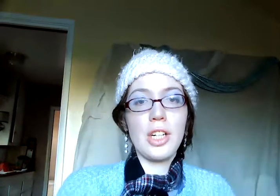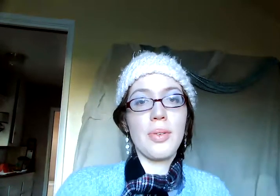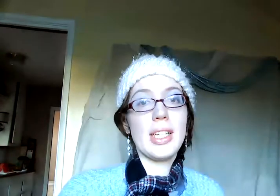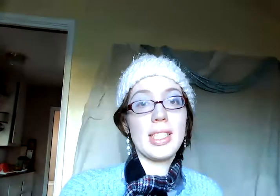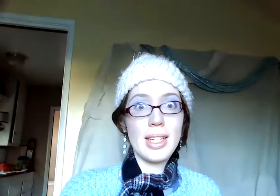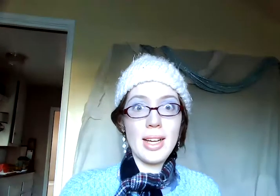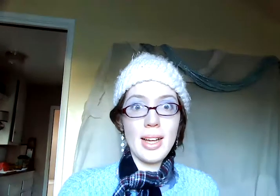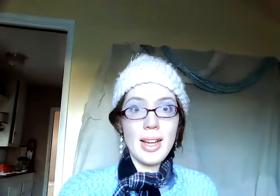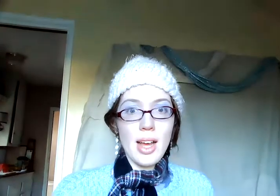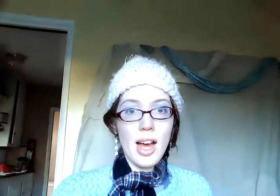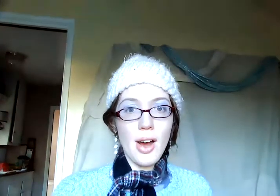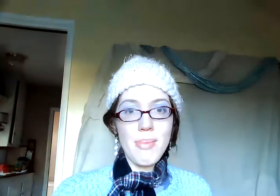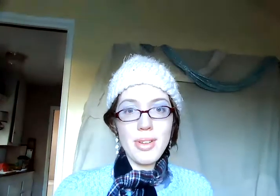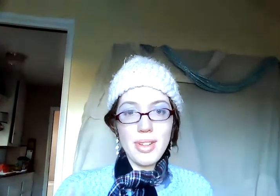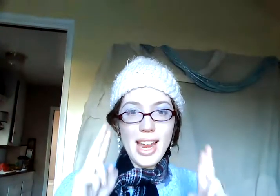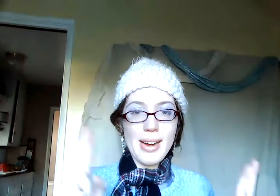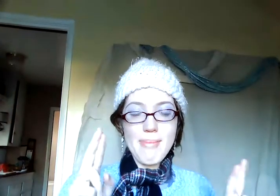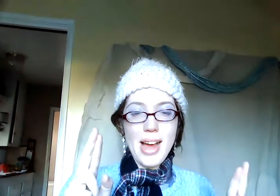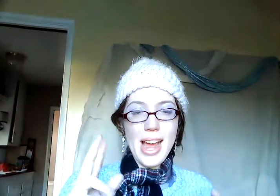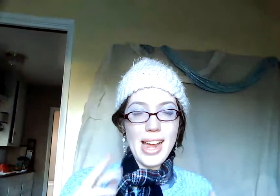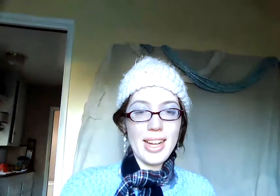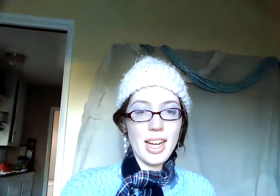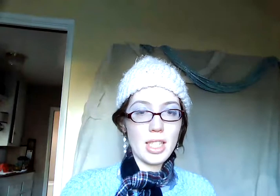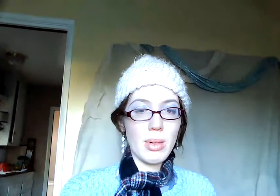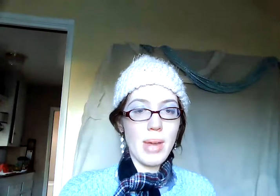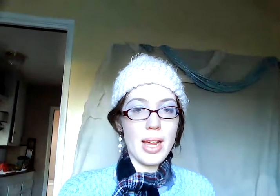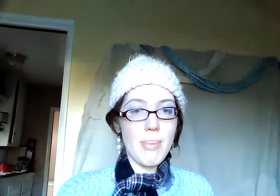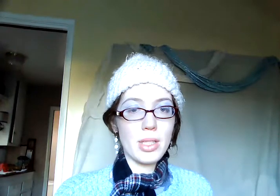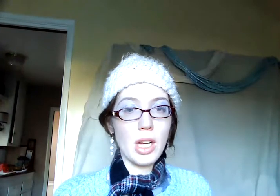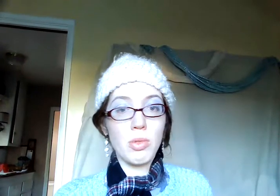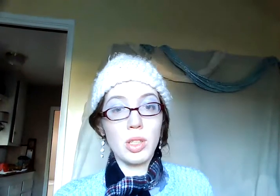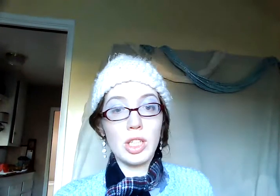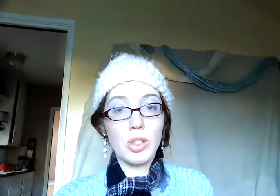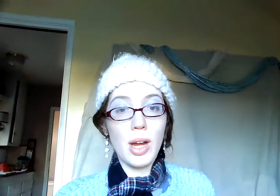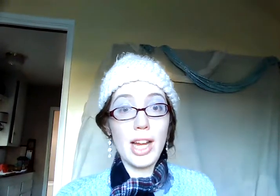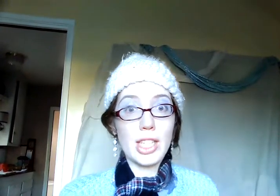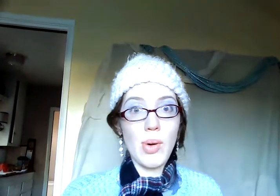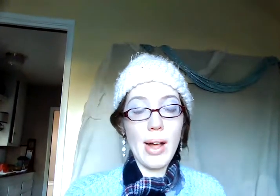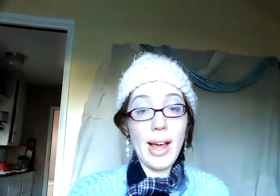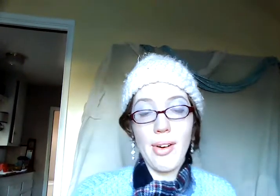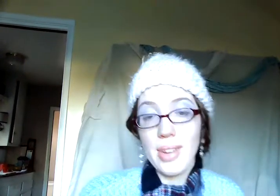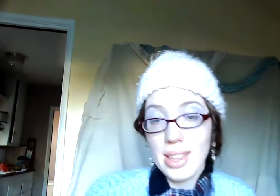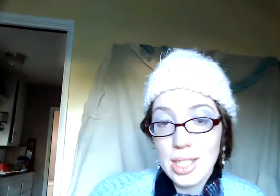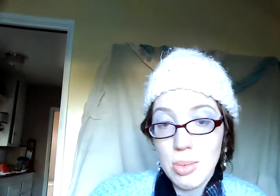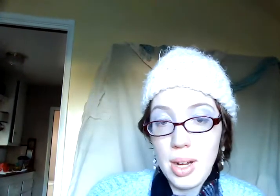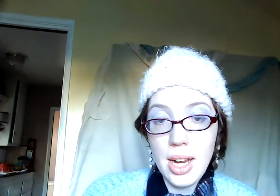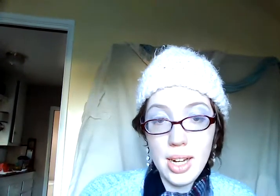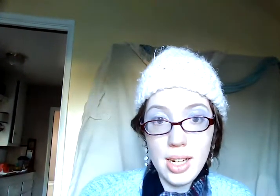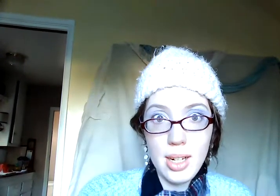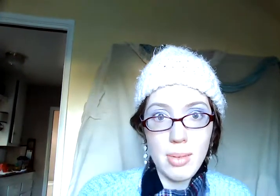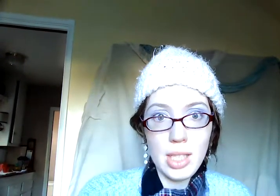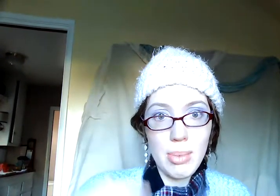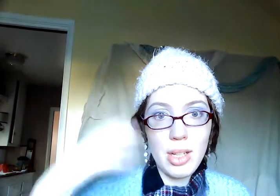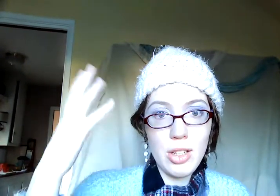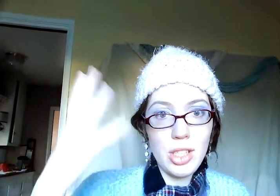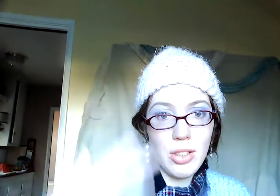I hope you like my costume and makeup as I really try to go out with this one sitting up close so you can